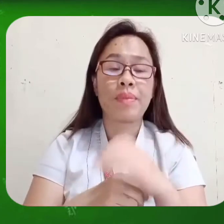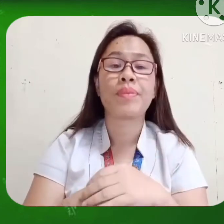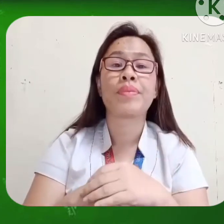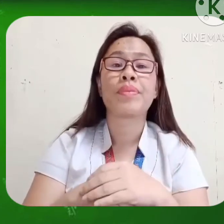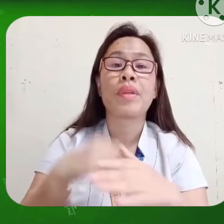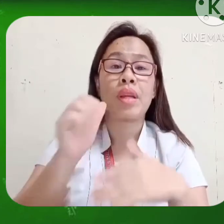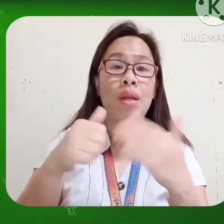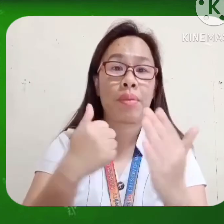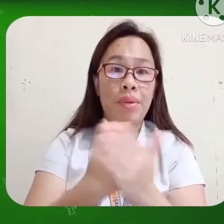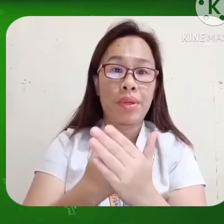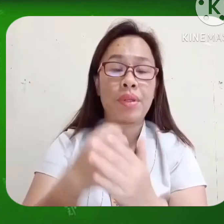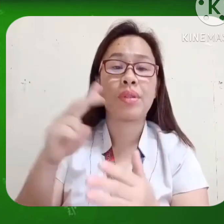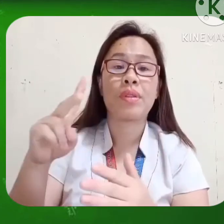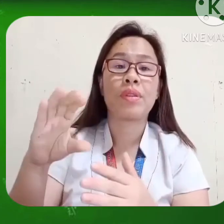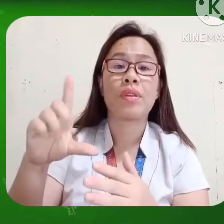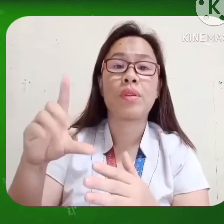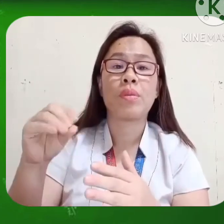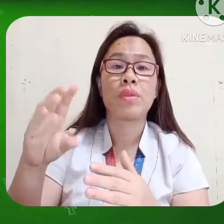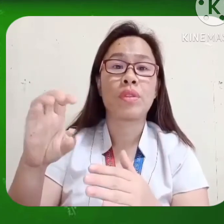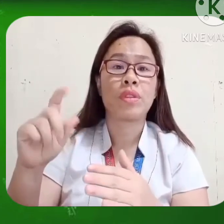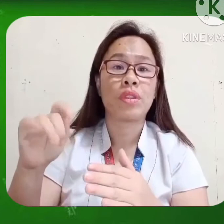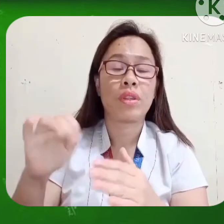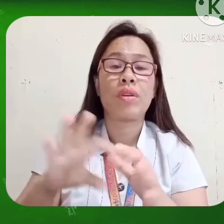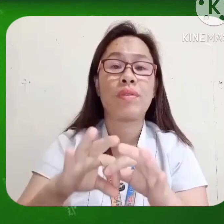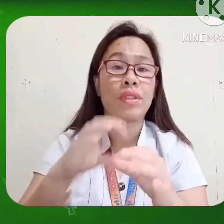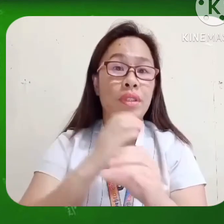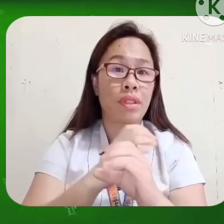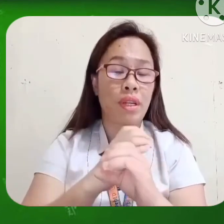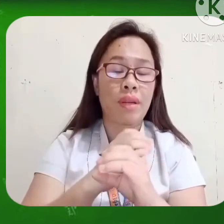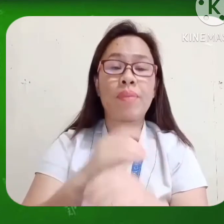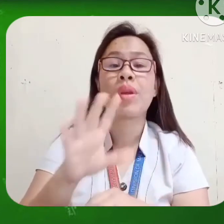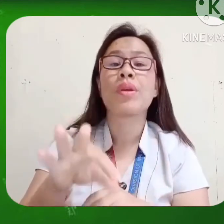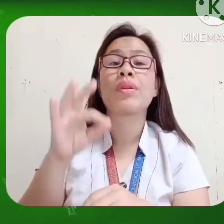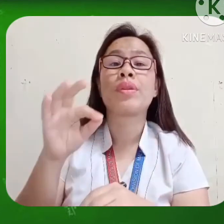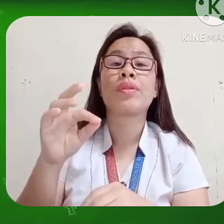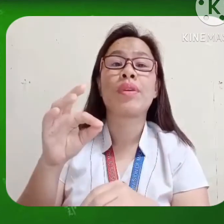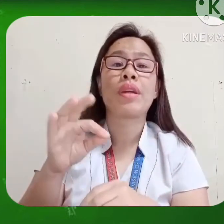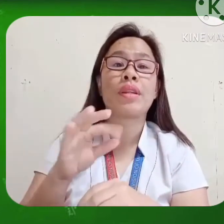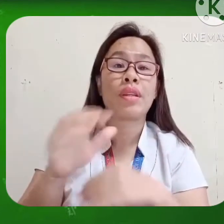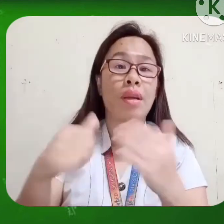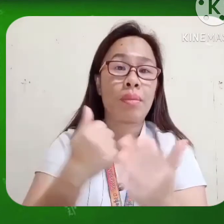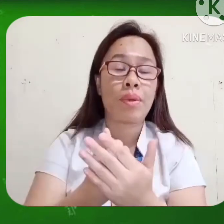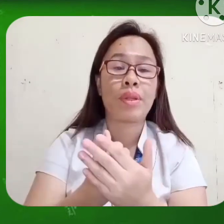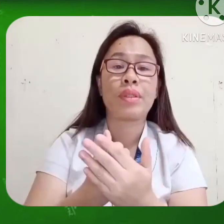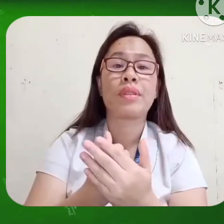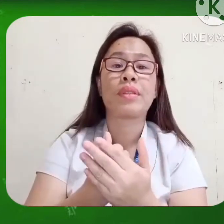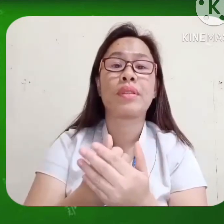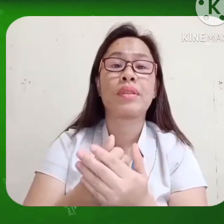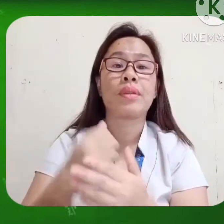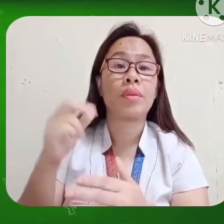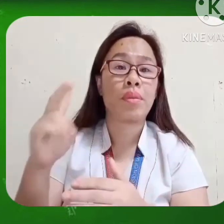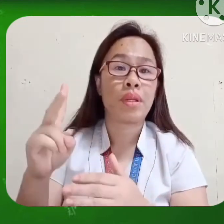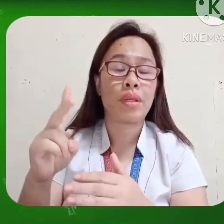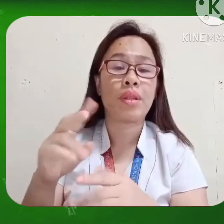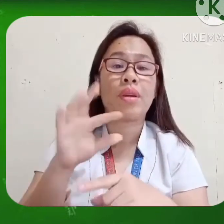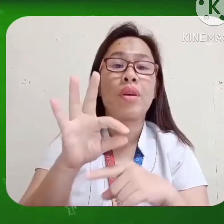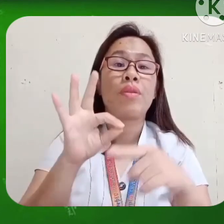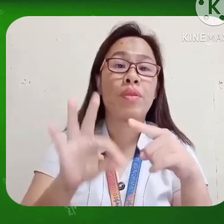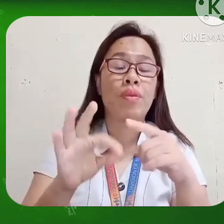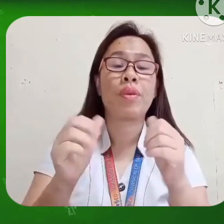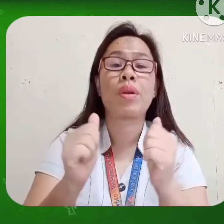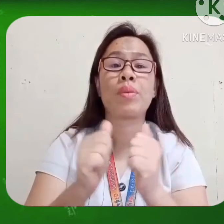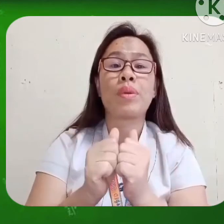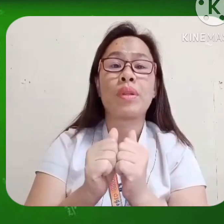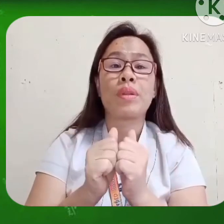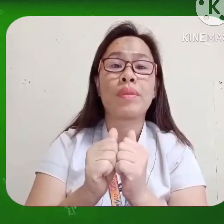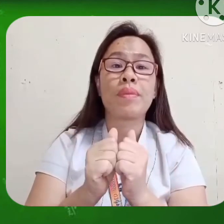Halimbawa, let's find the average velocity of this green car. To find the average velocity, we simply use the